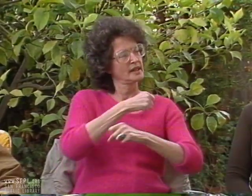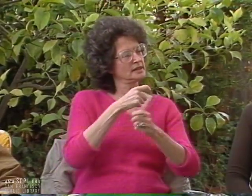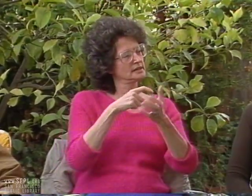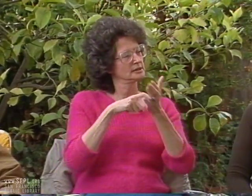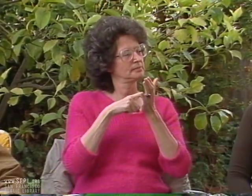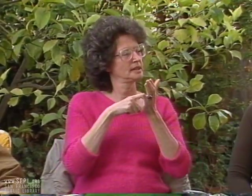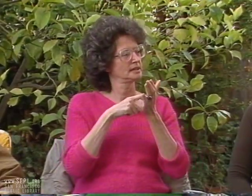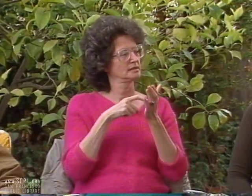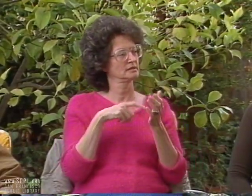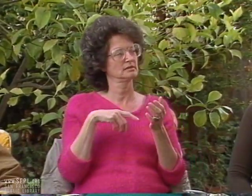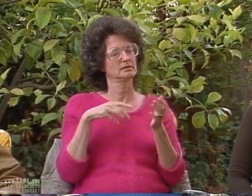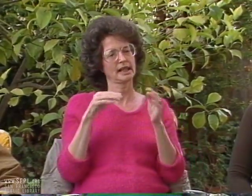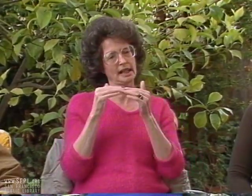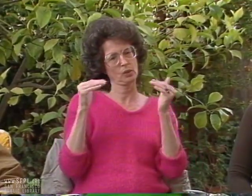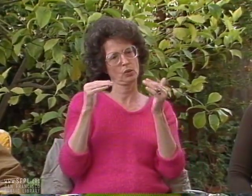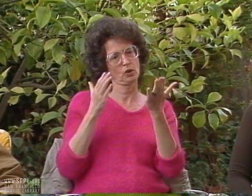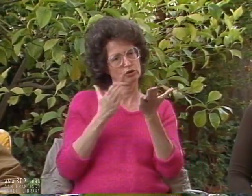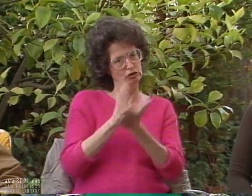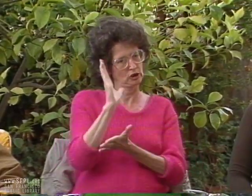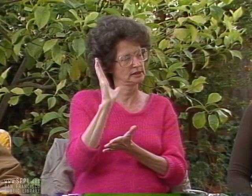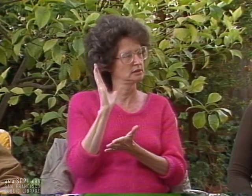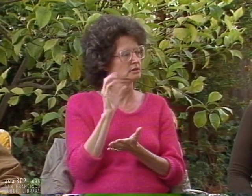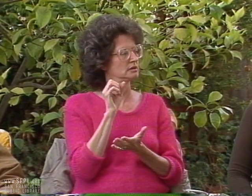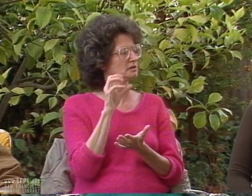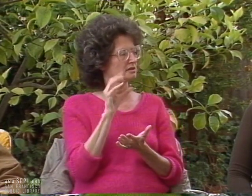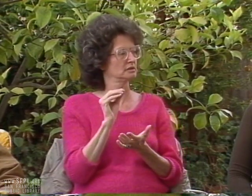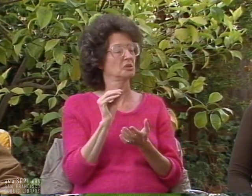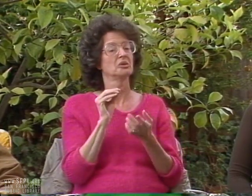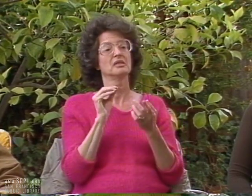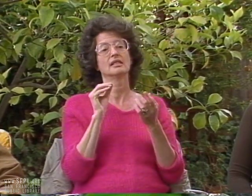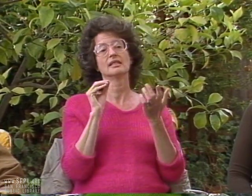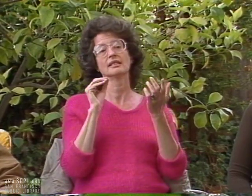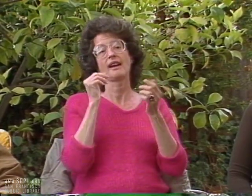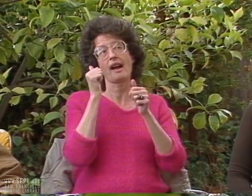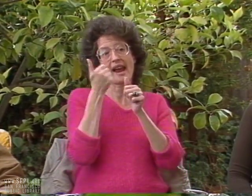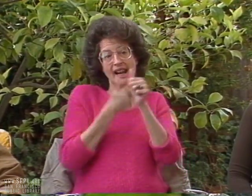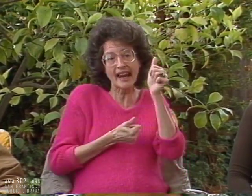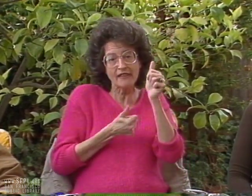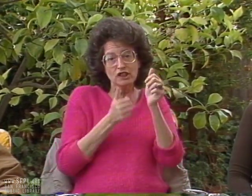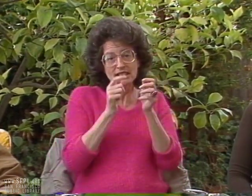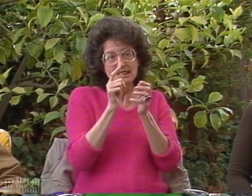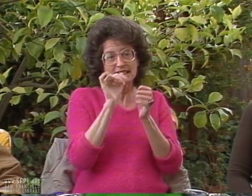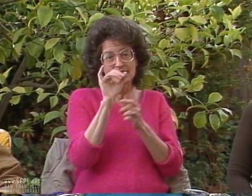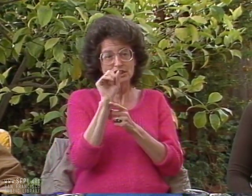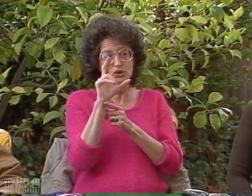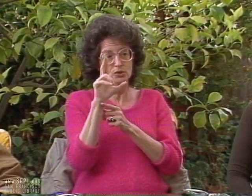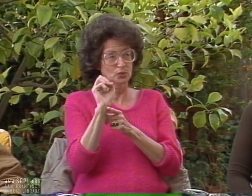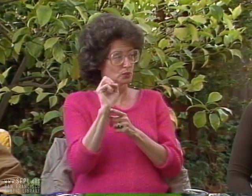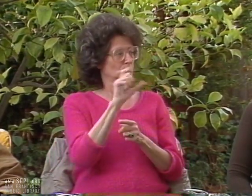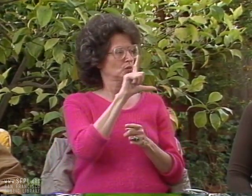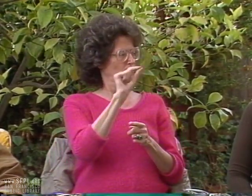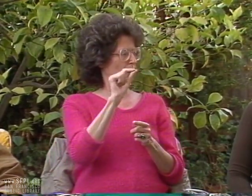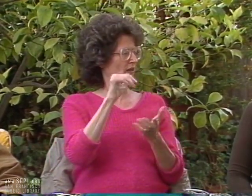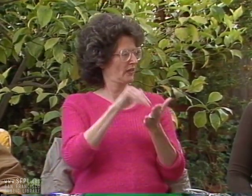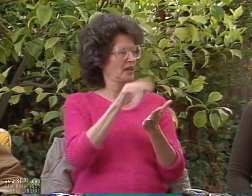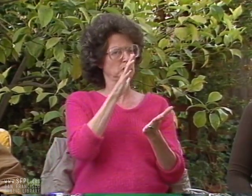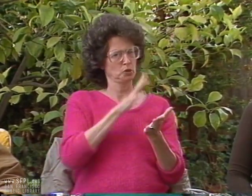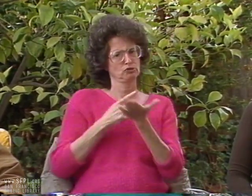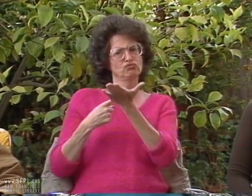Everyone was active, discussing and voting upon each special interest issue throughout the conference. We kept